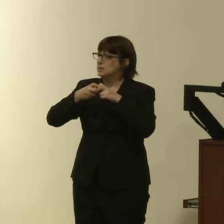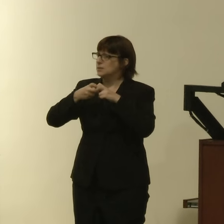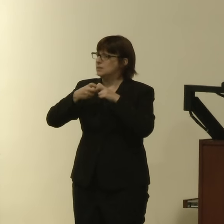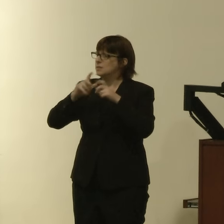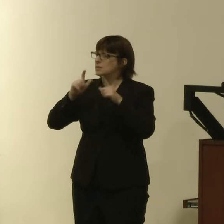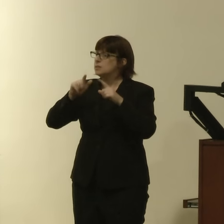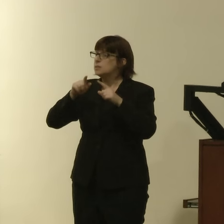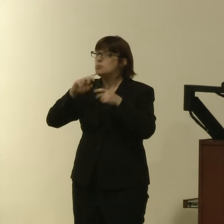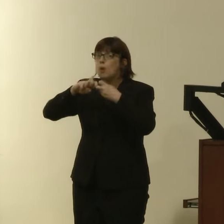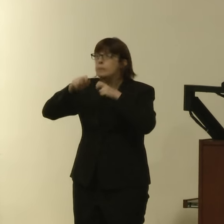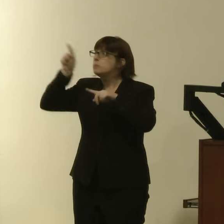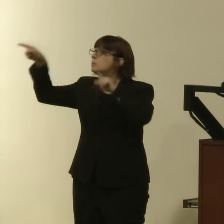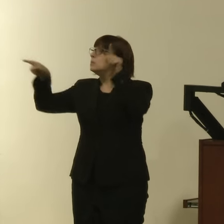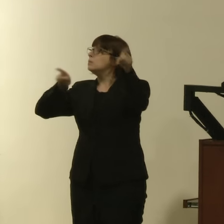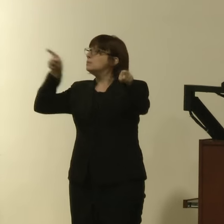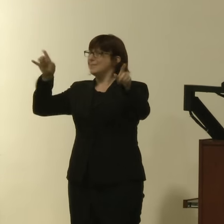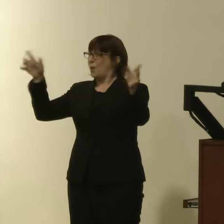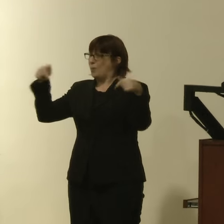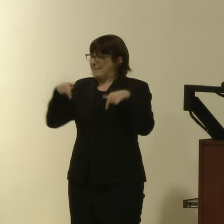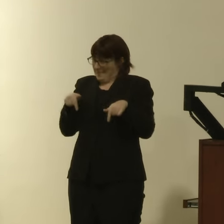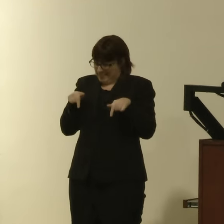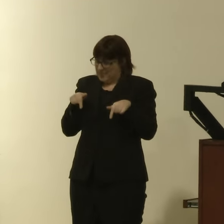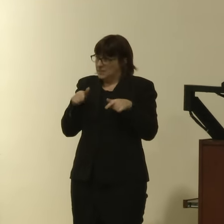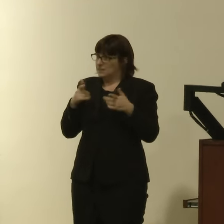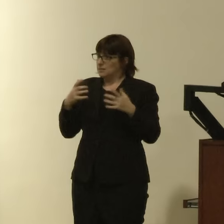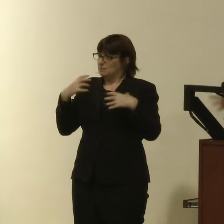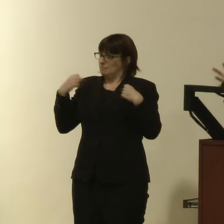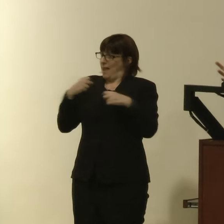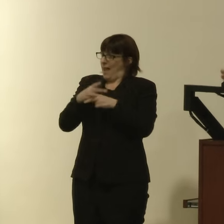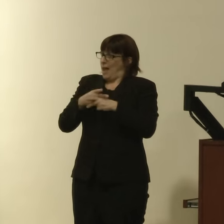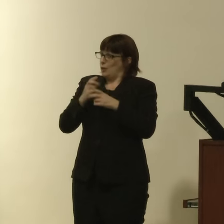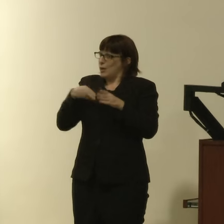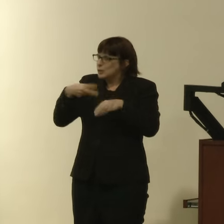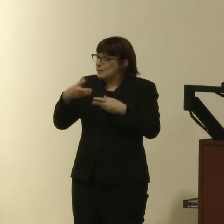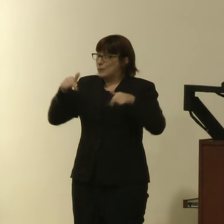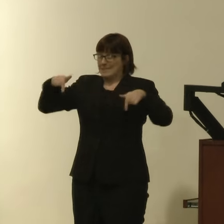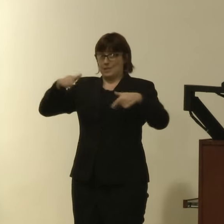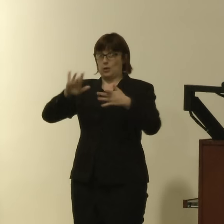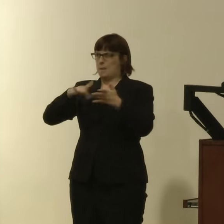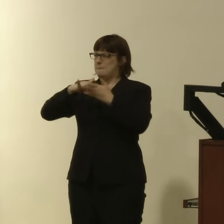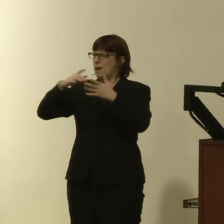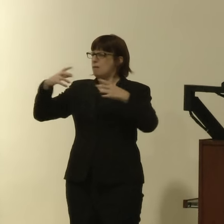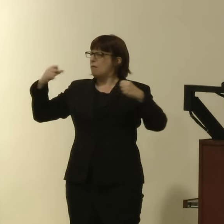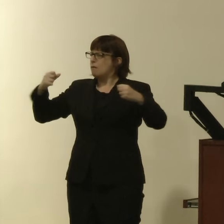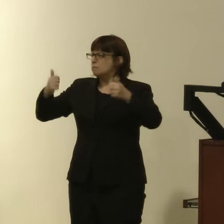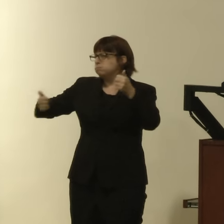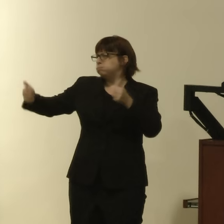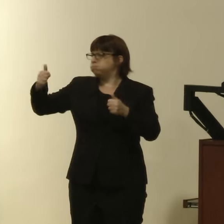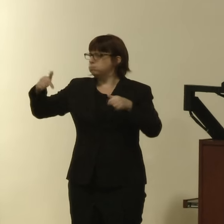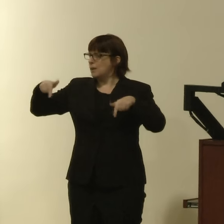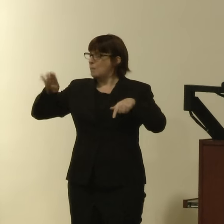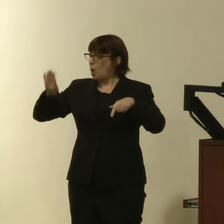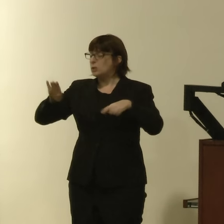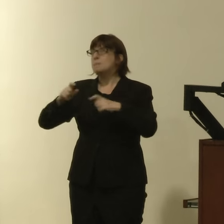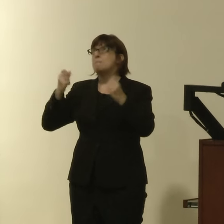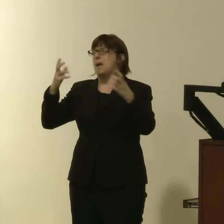serious healthcare delivery problems, even in a city that's considered a medical superpower like Boston.